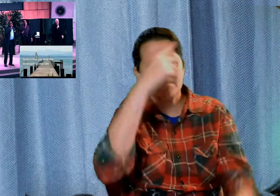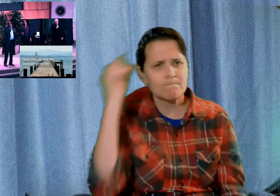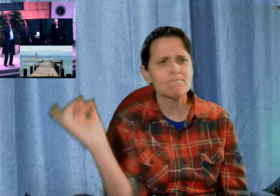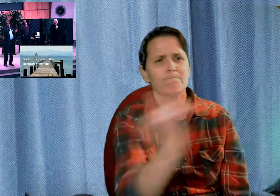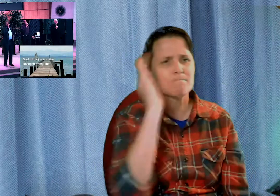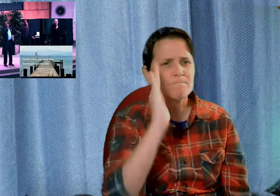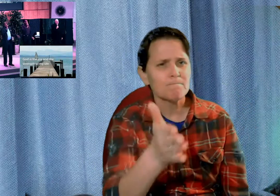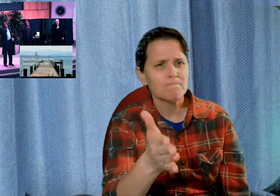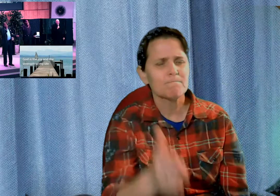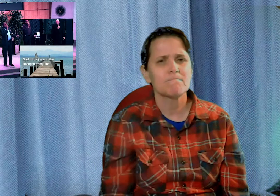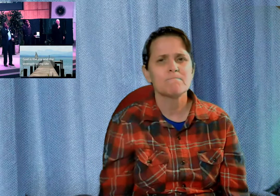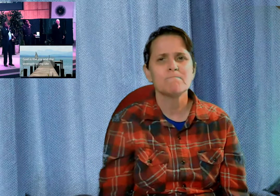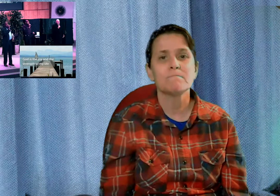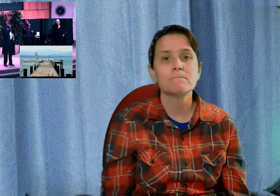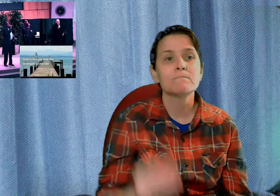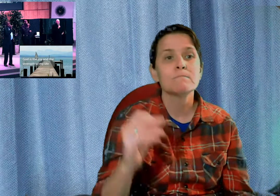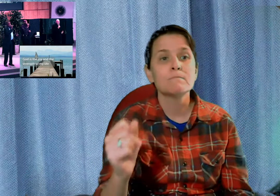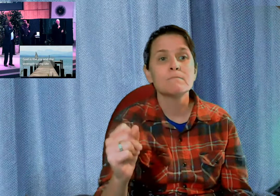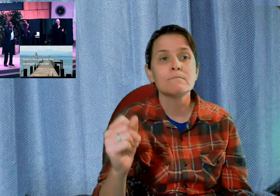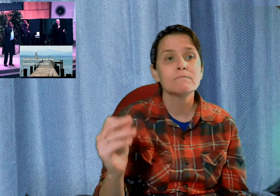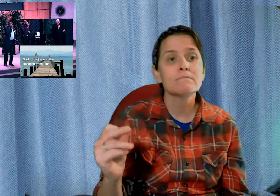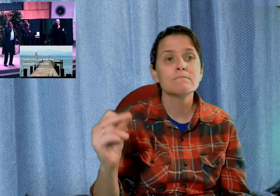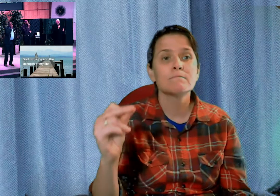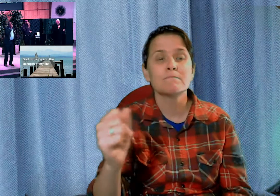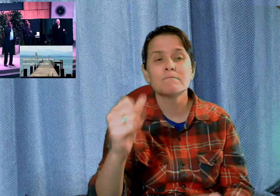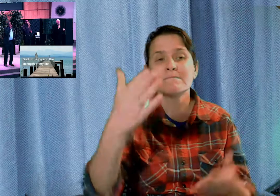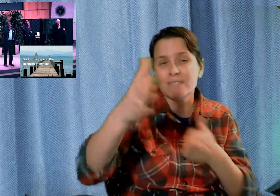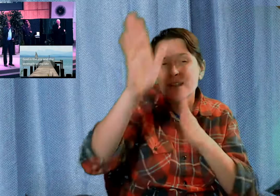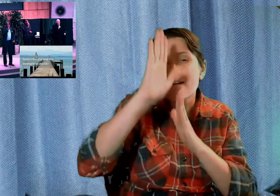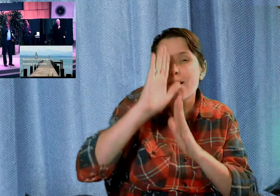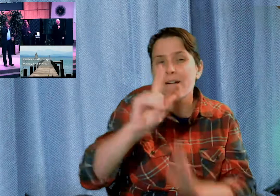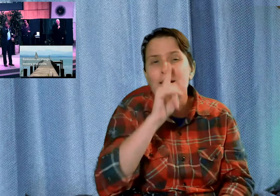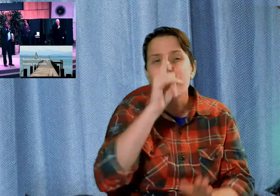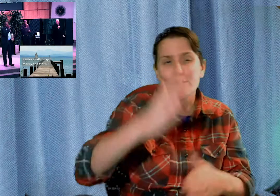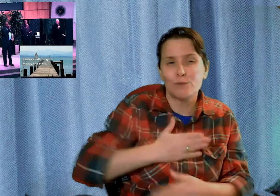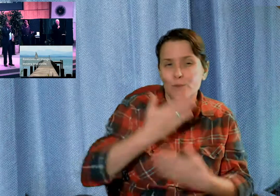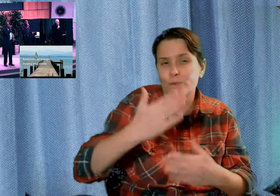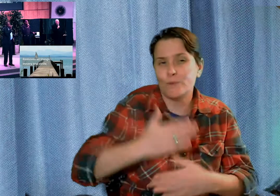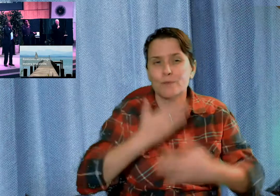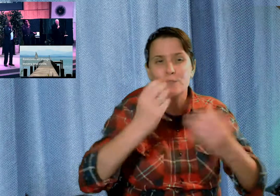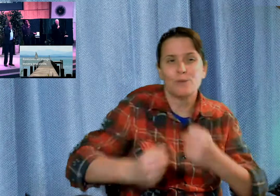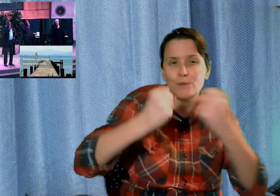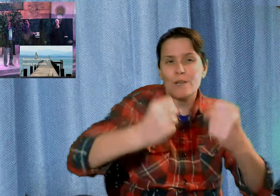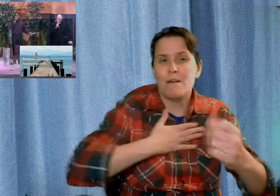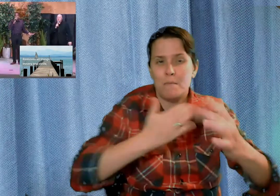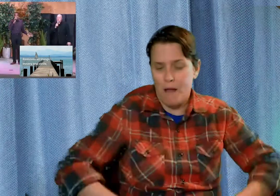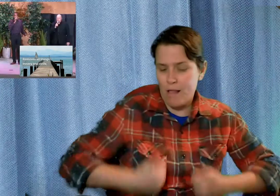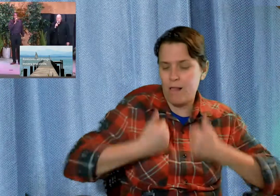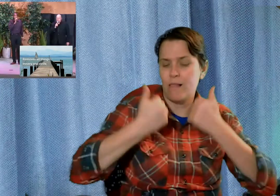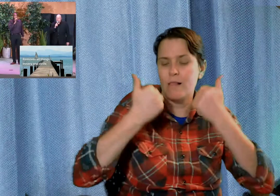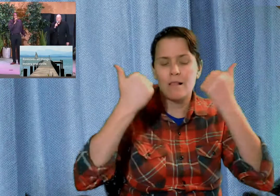forever. God is the joy and the strength of my life, removes all